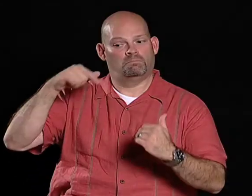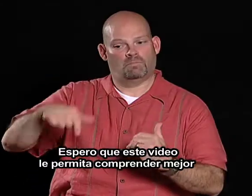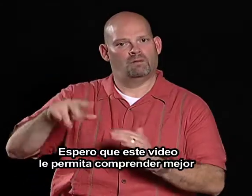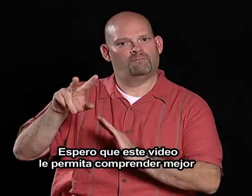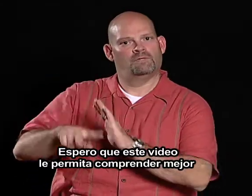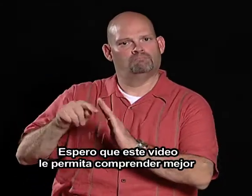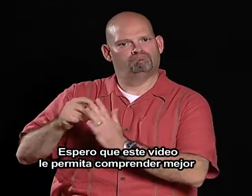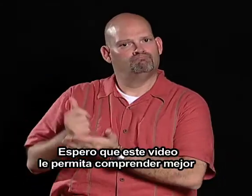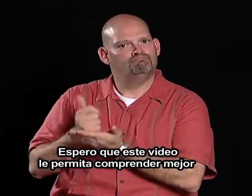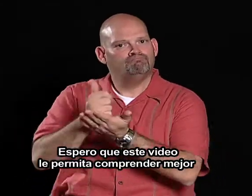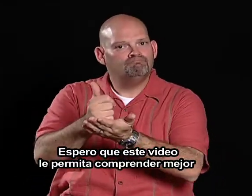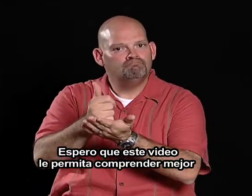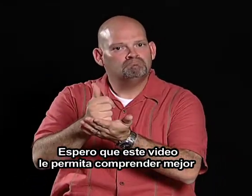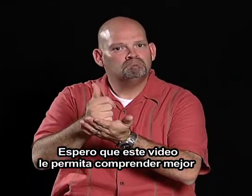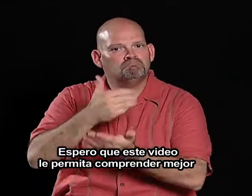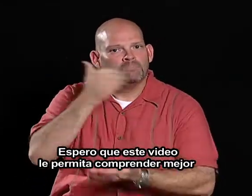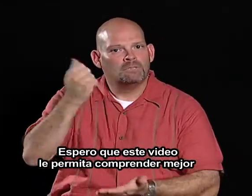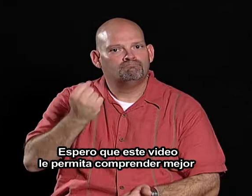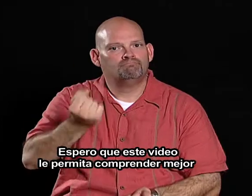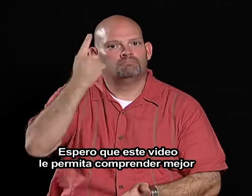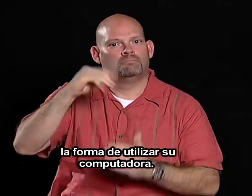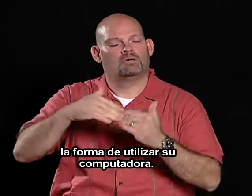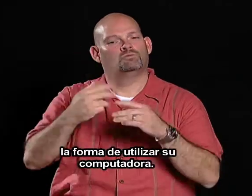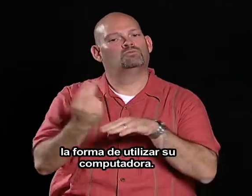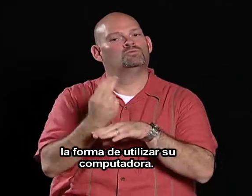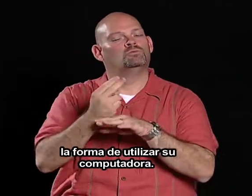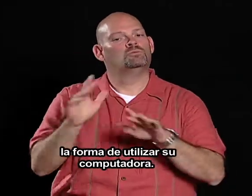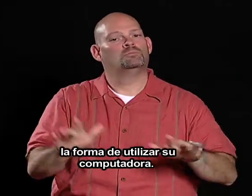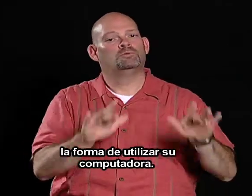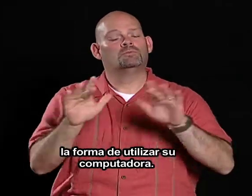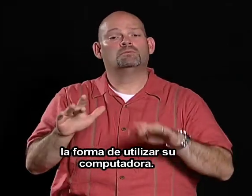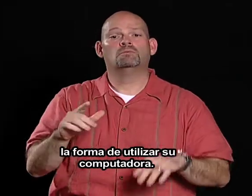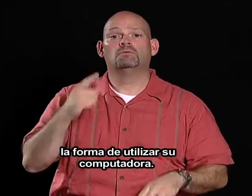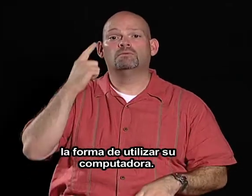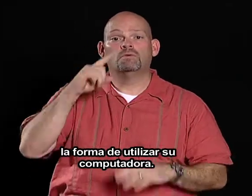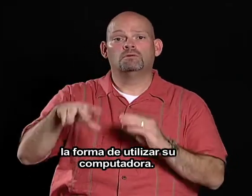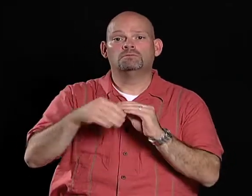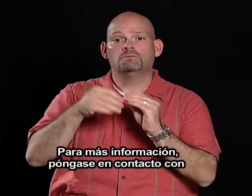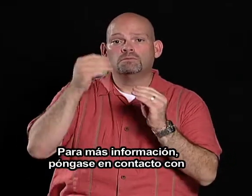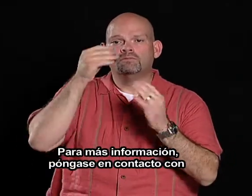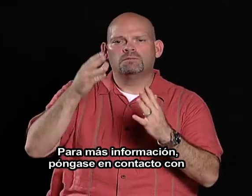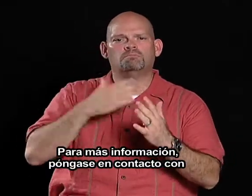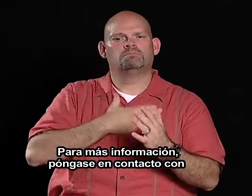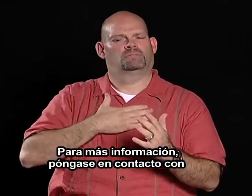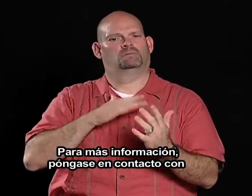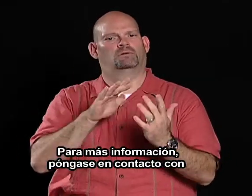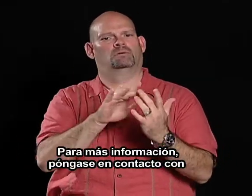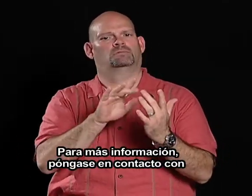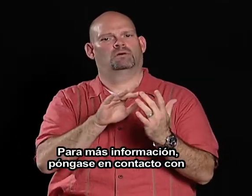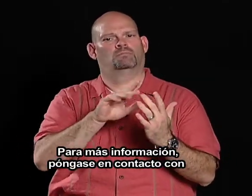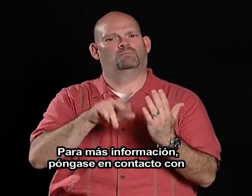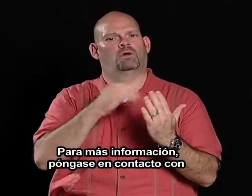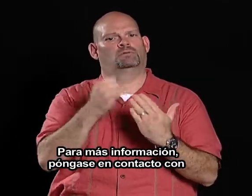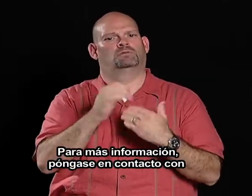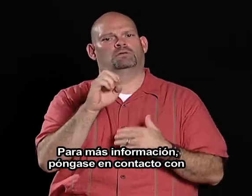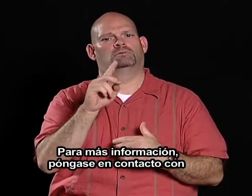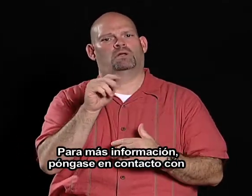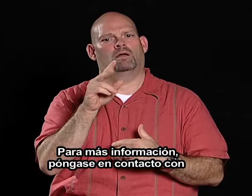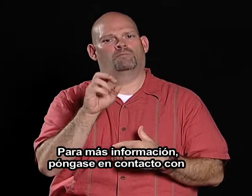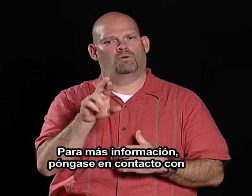I hope that this video enables you to better understand how to use the computer. For additional information, please contact